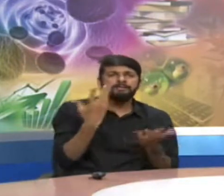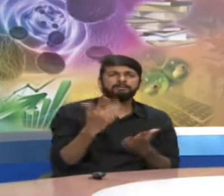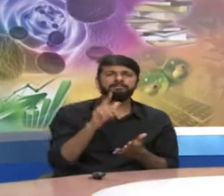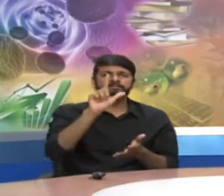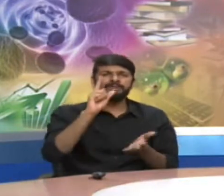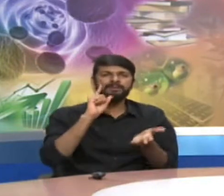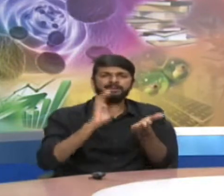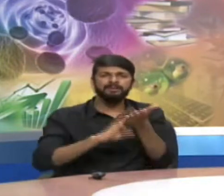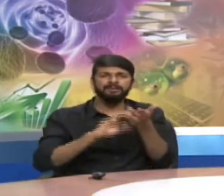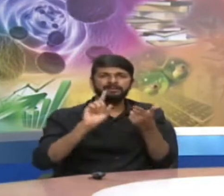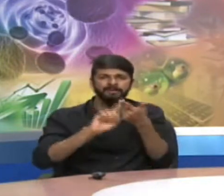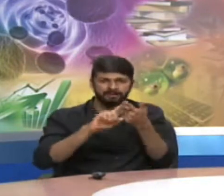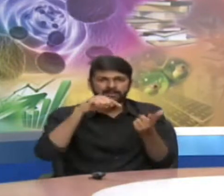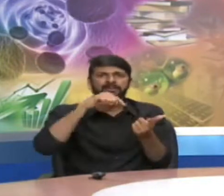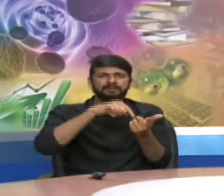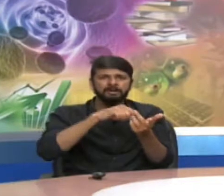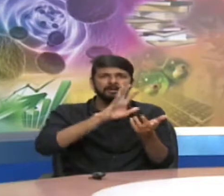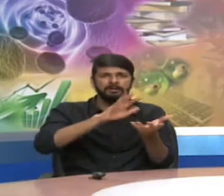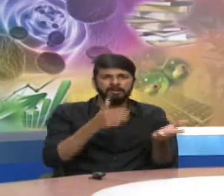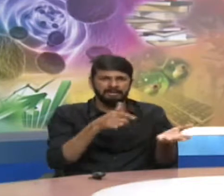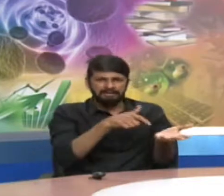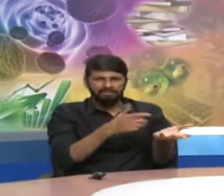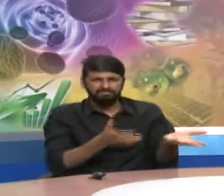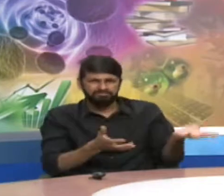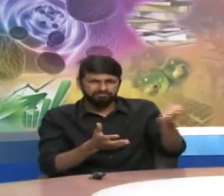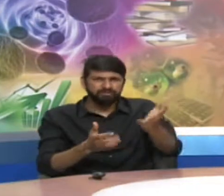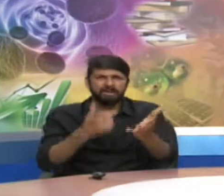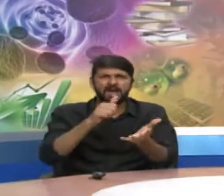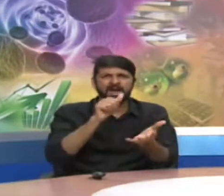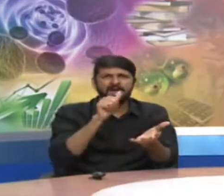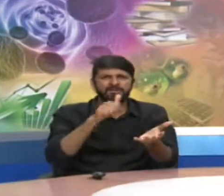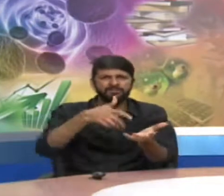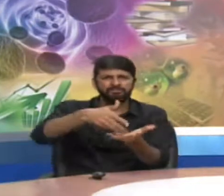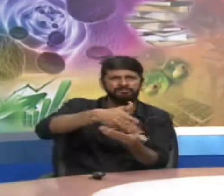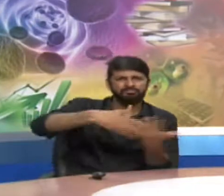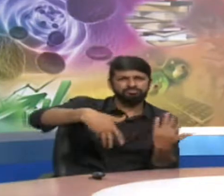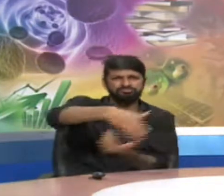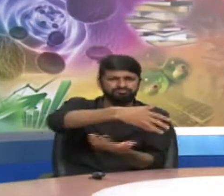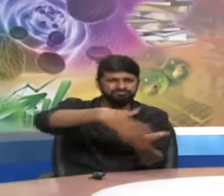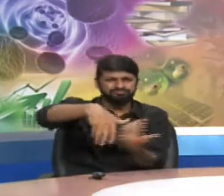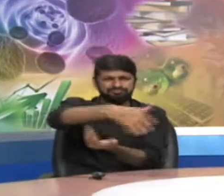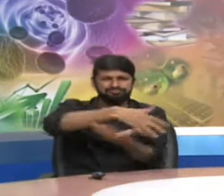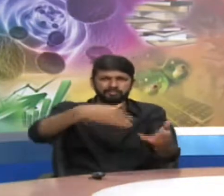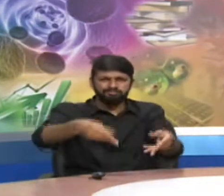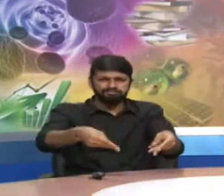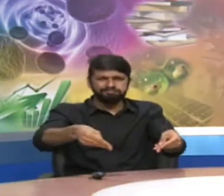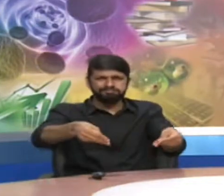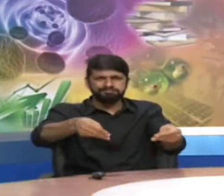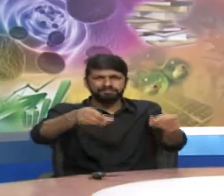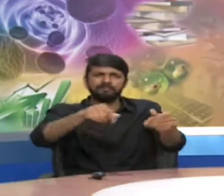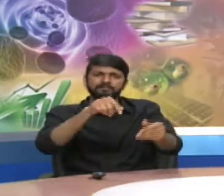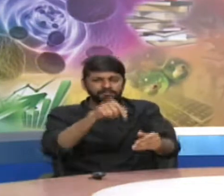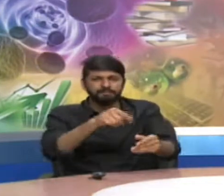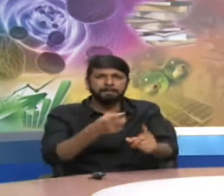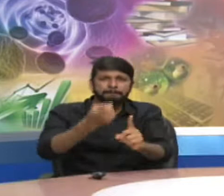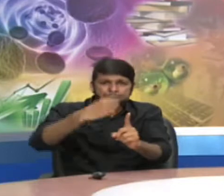So, first is lime, that is mixed with water and lime in a